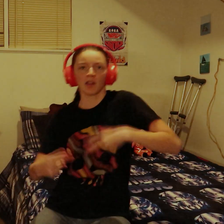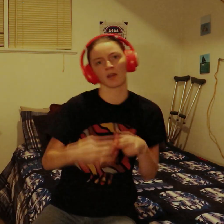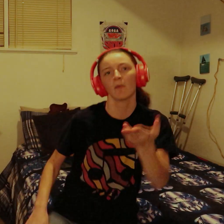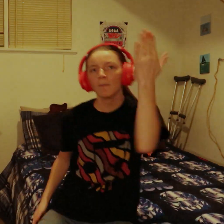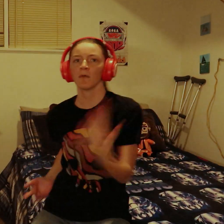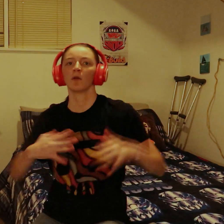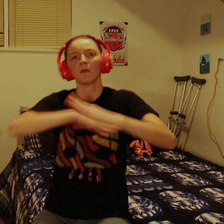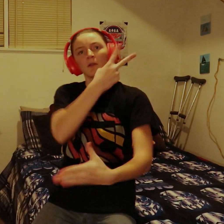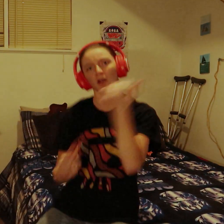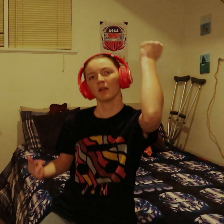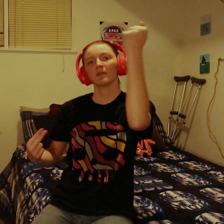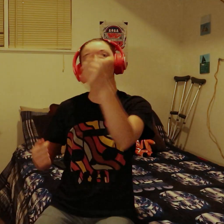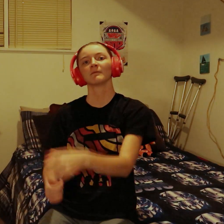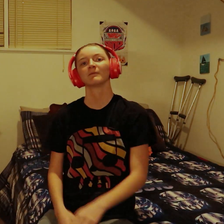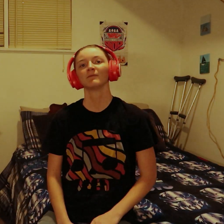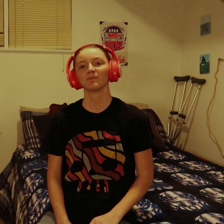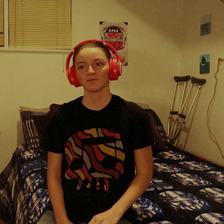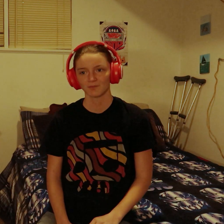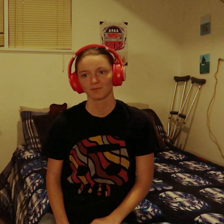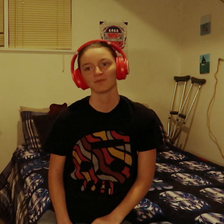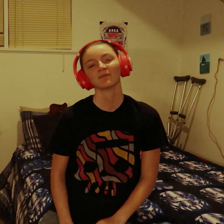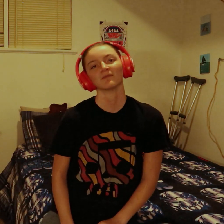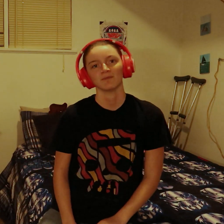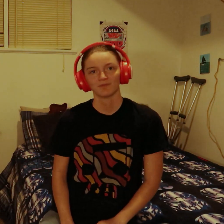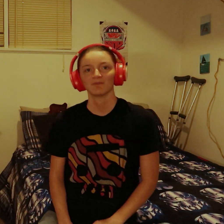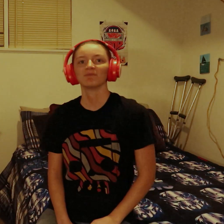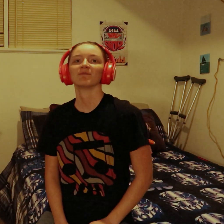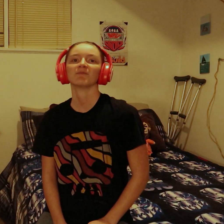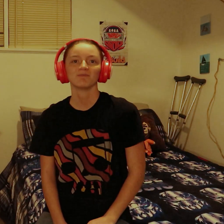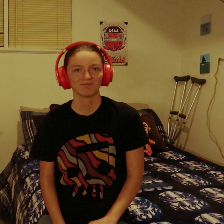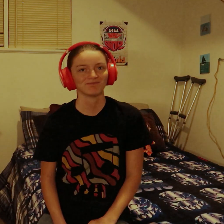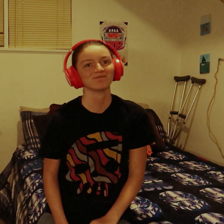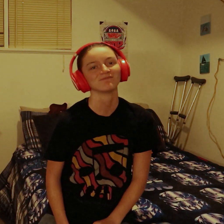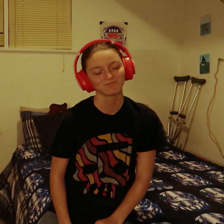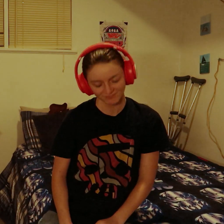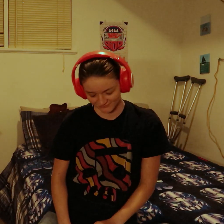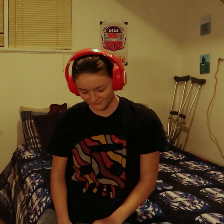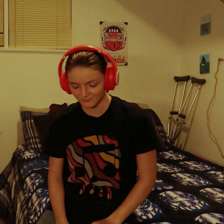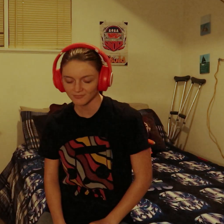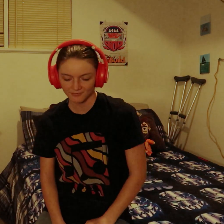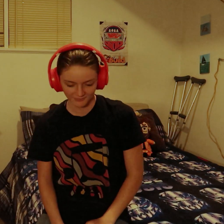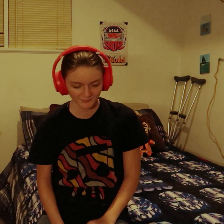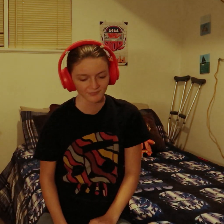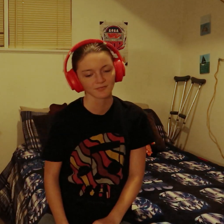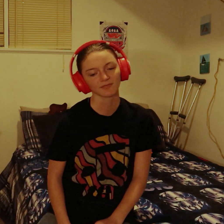Burned to the ground, my name and my past. Pray that I'll never be stained with the ash. Just like my father, he's got his scars. I'm in a follower, he'll leave his